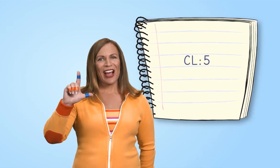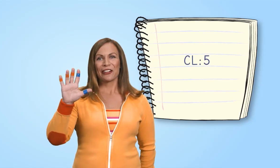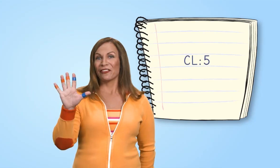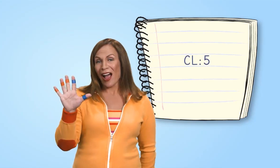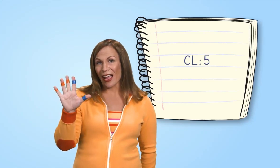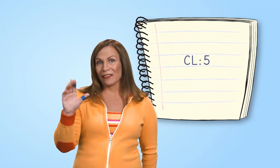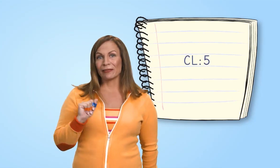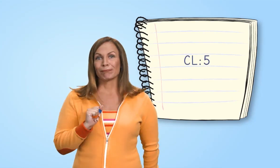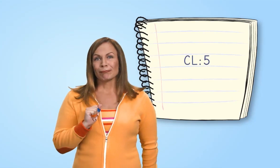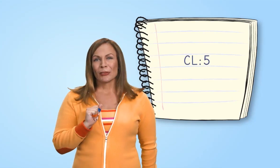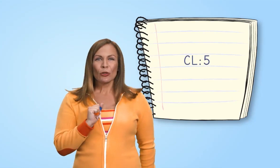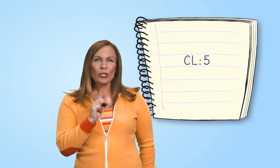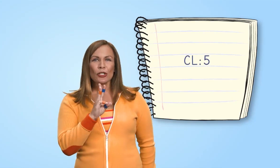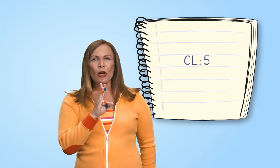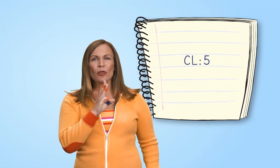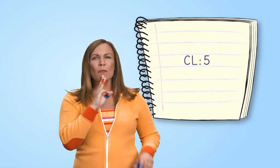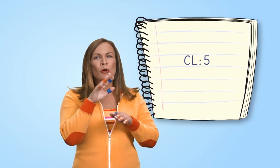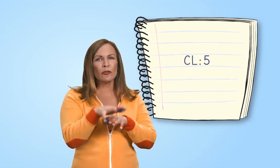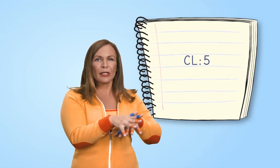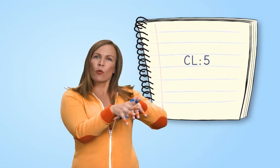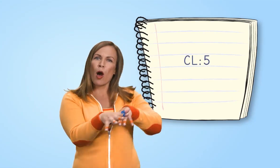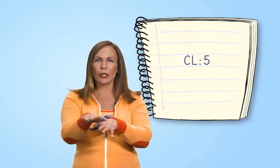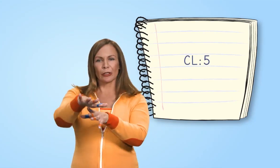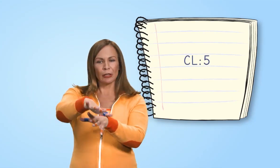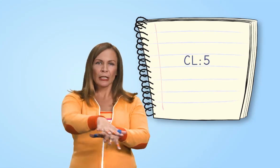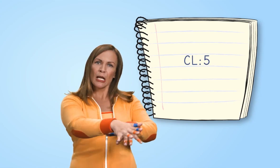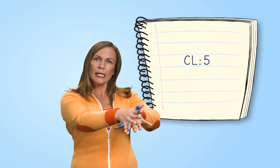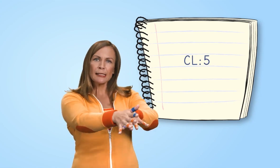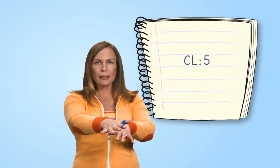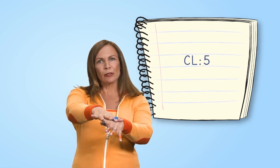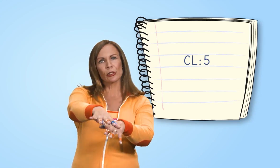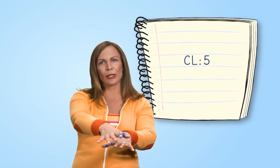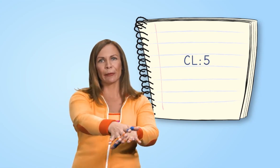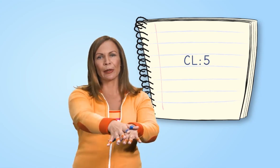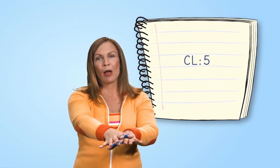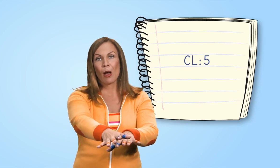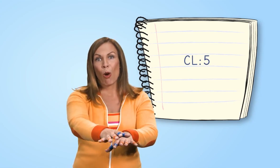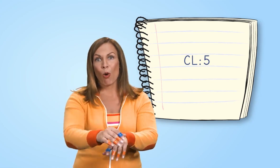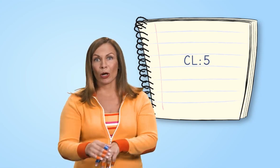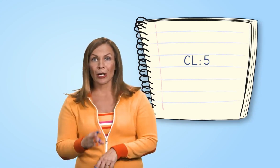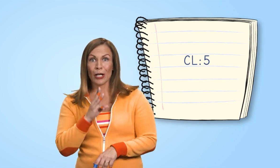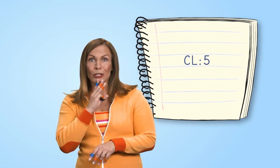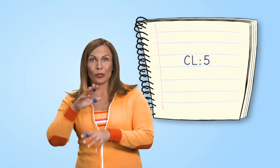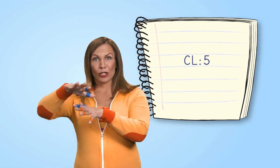Classifier 5, you can show the movement of water, like a nice little stream. Or you can show